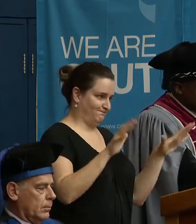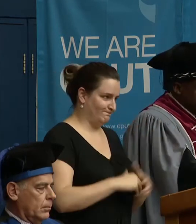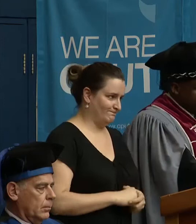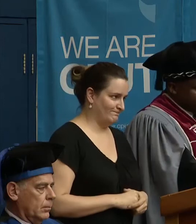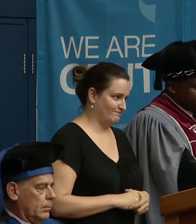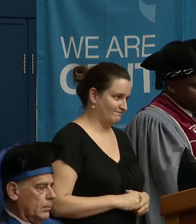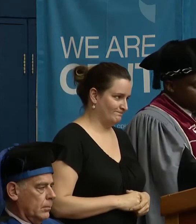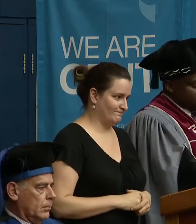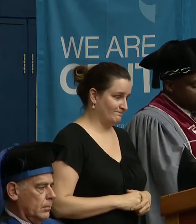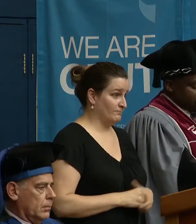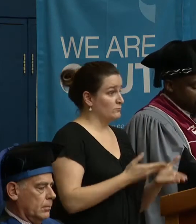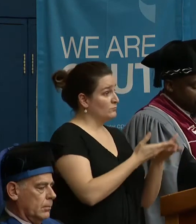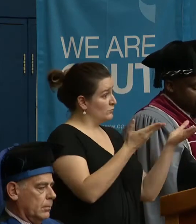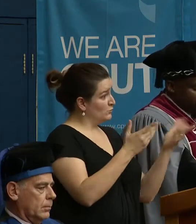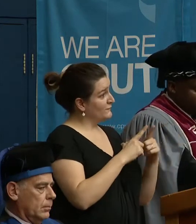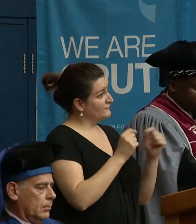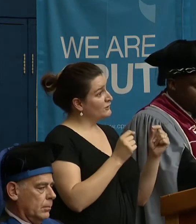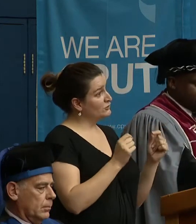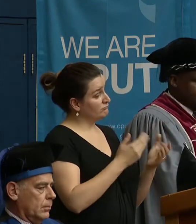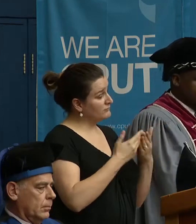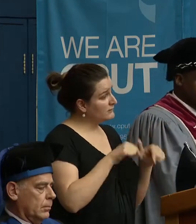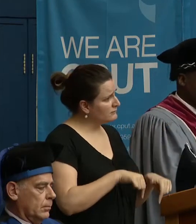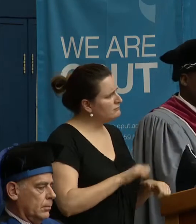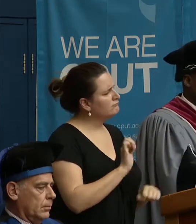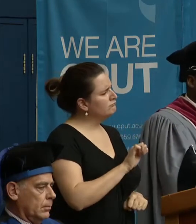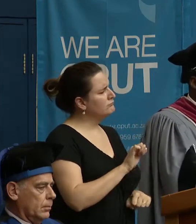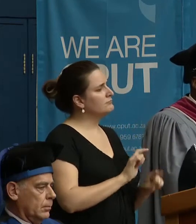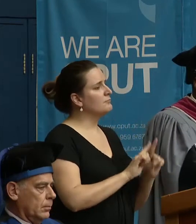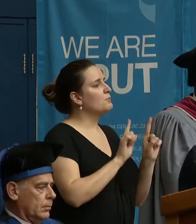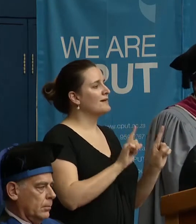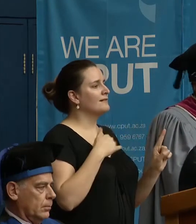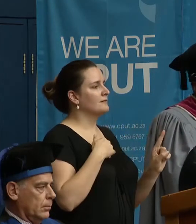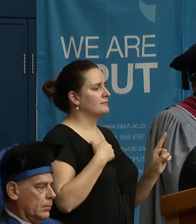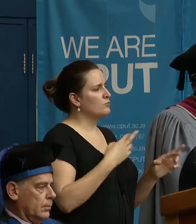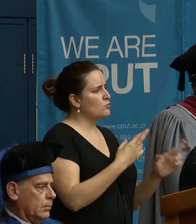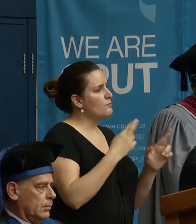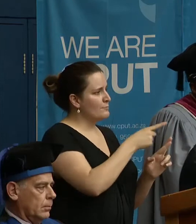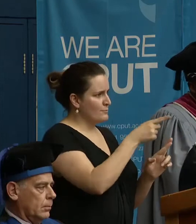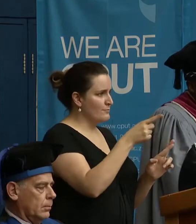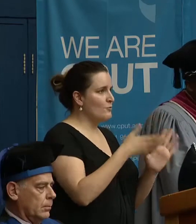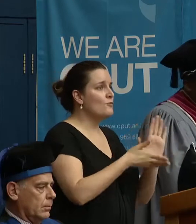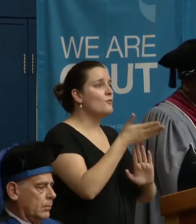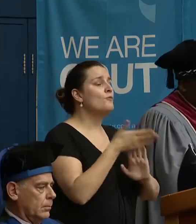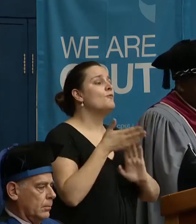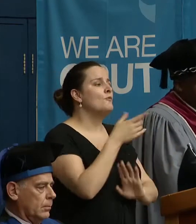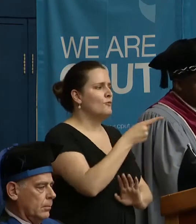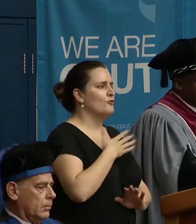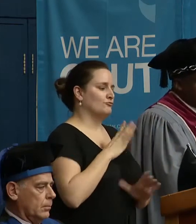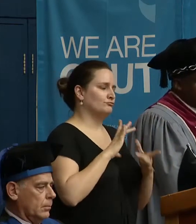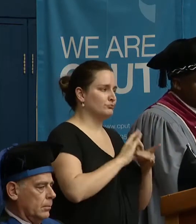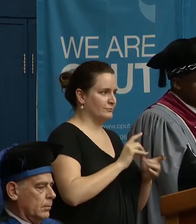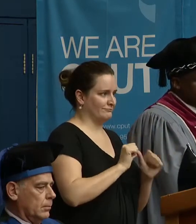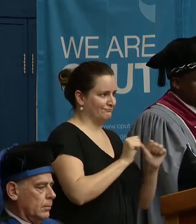As alumni of this institution, we hope that you will also commit to this vision. Many of you